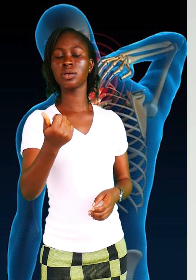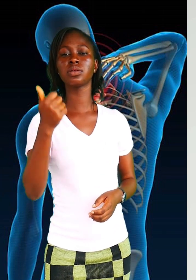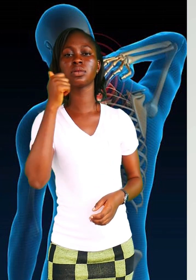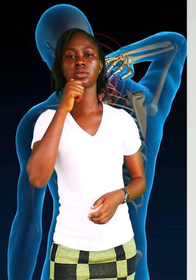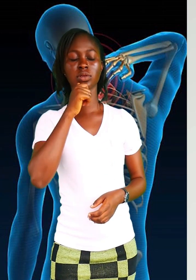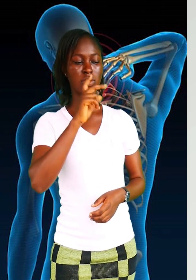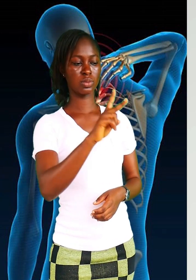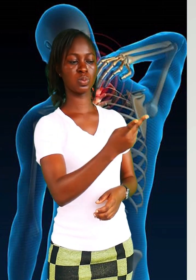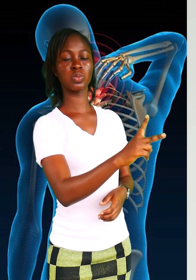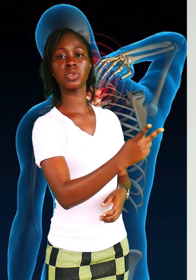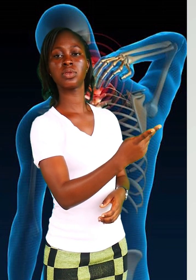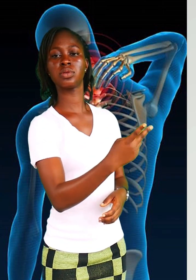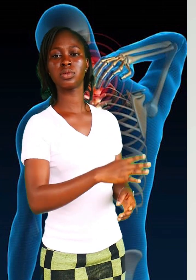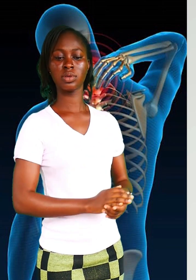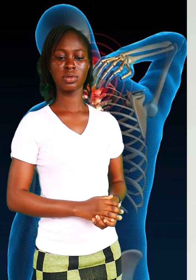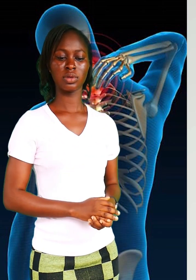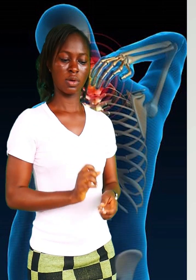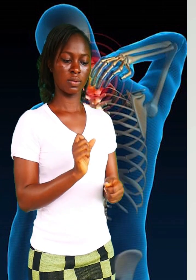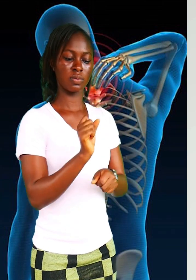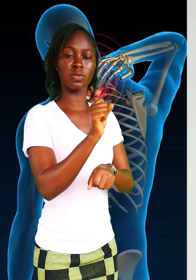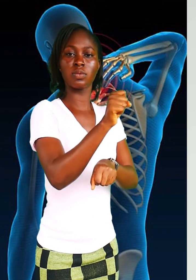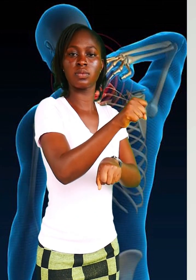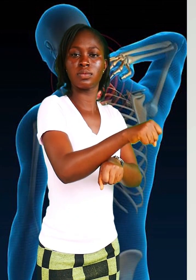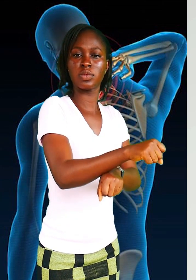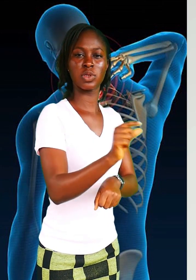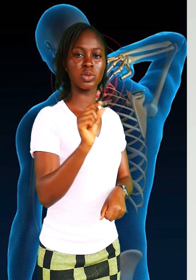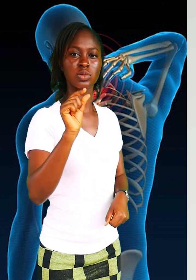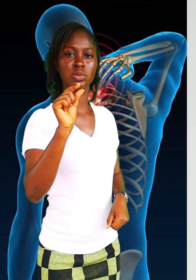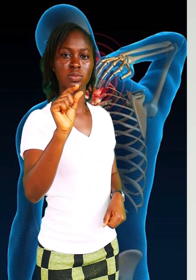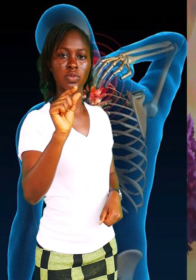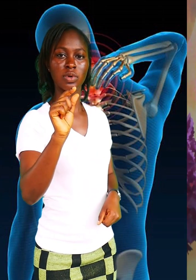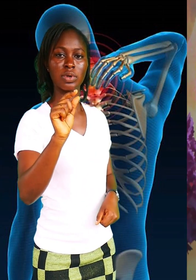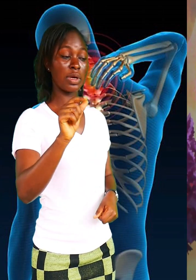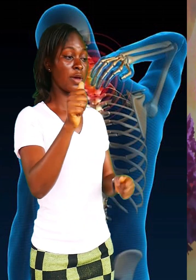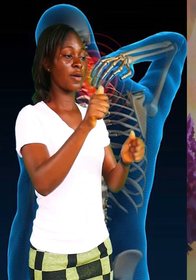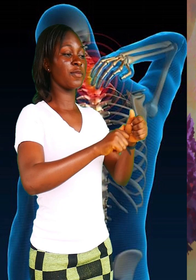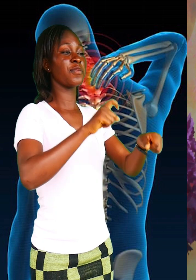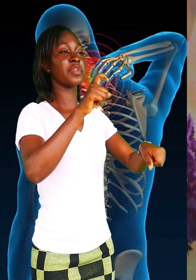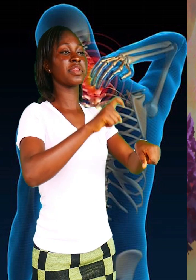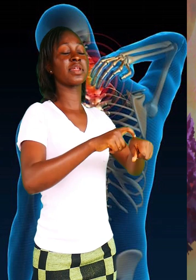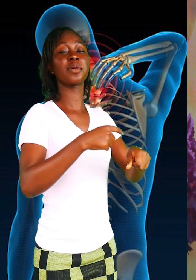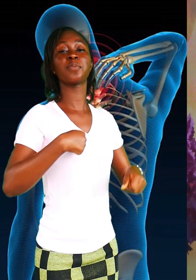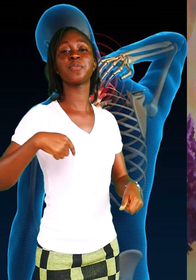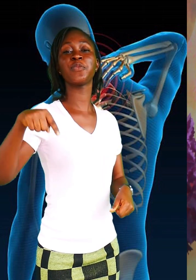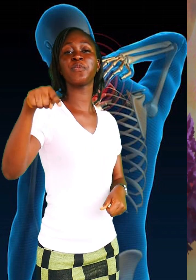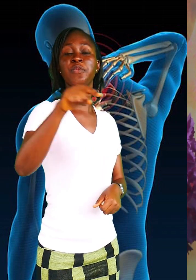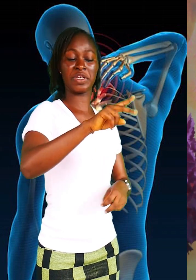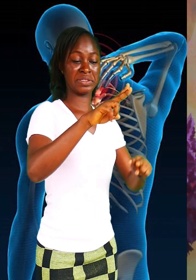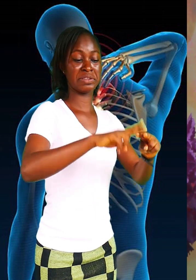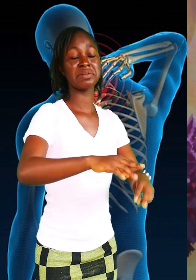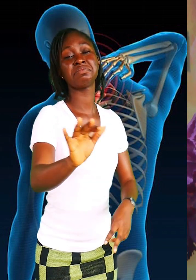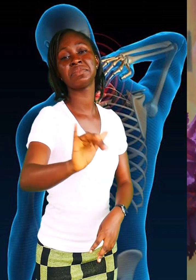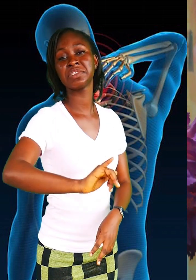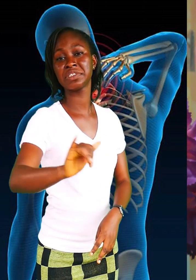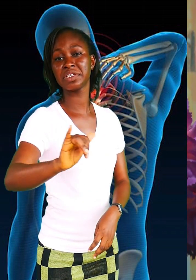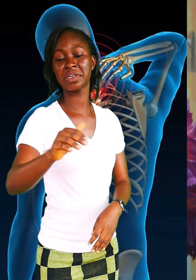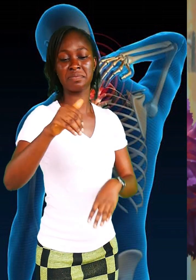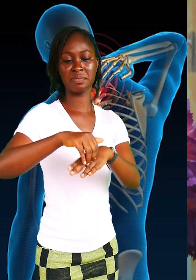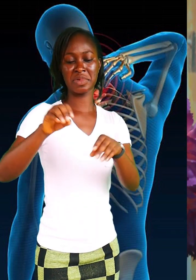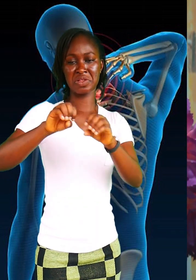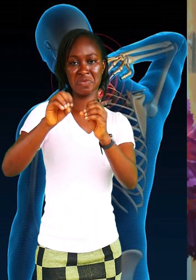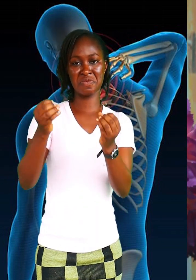otoso mienu no so wako ni musa sa na ye ta atenase e wo office enti e ba sa na